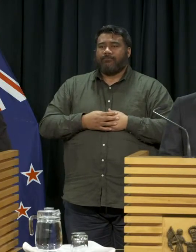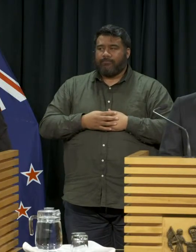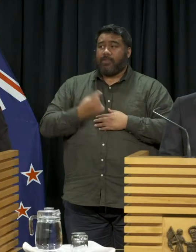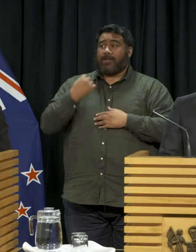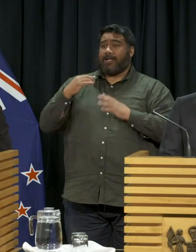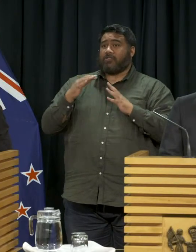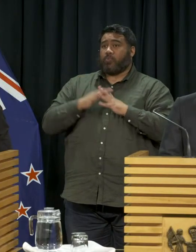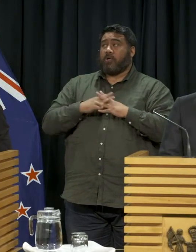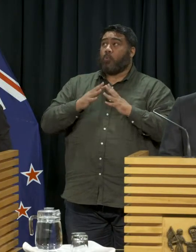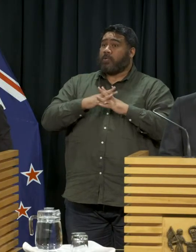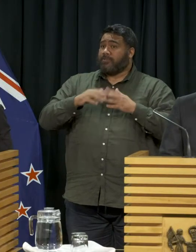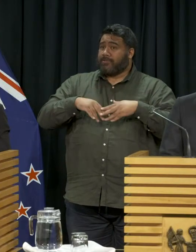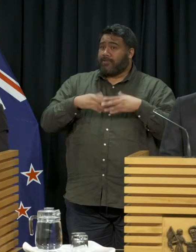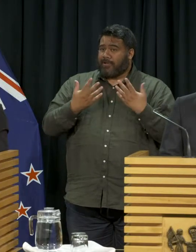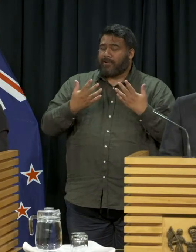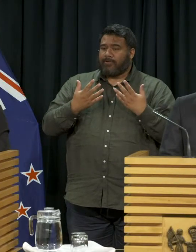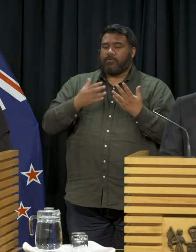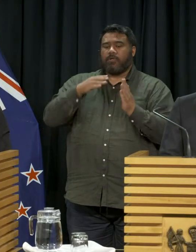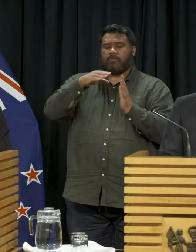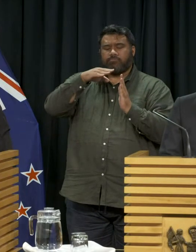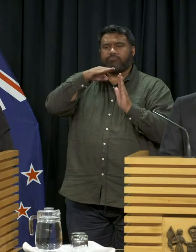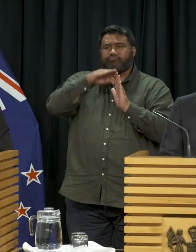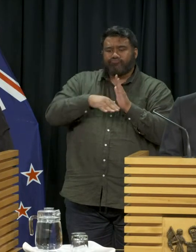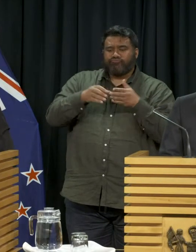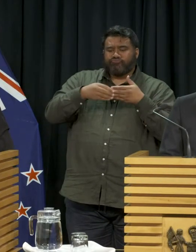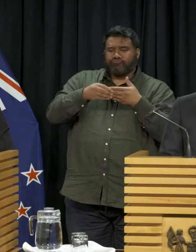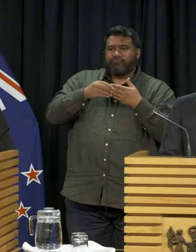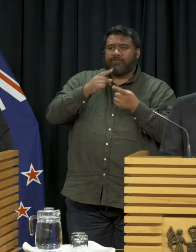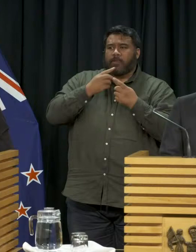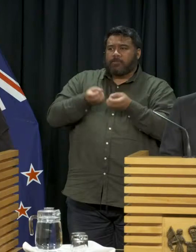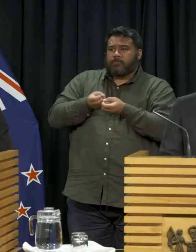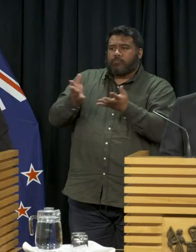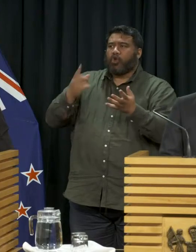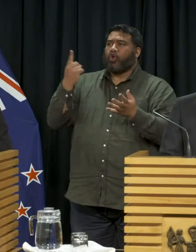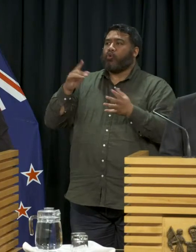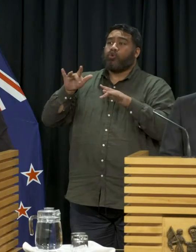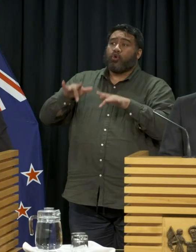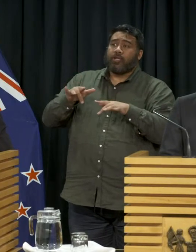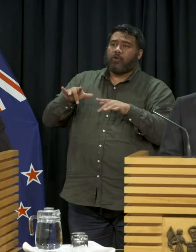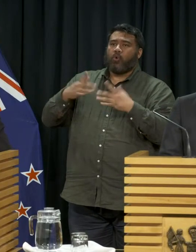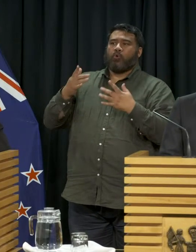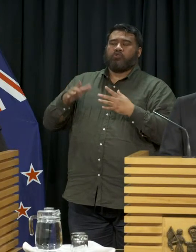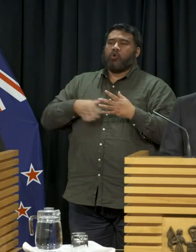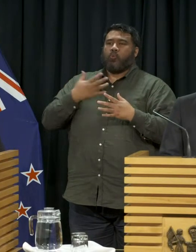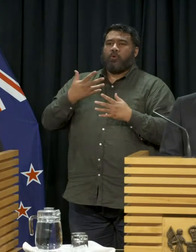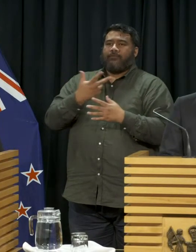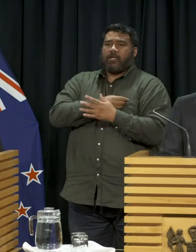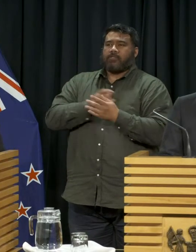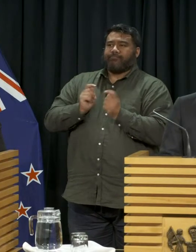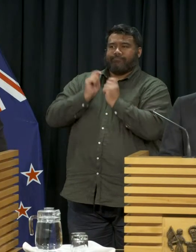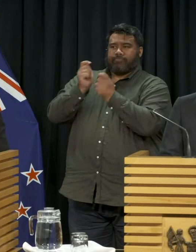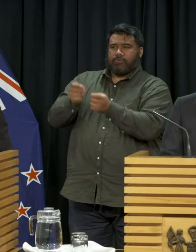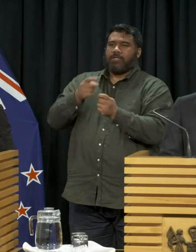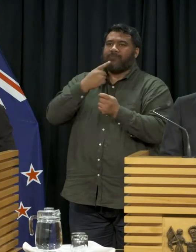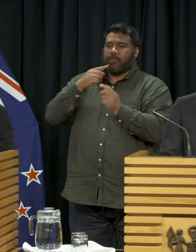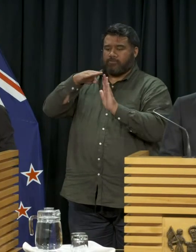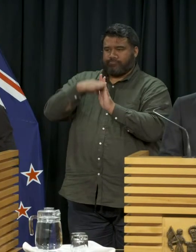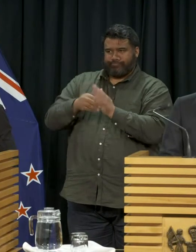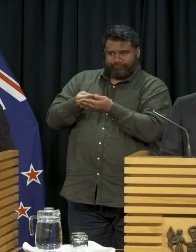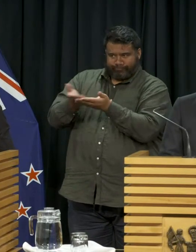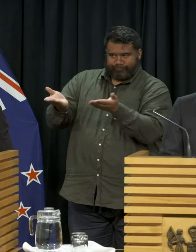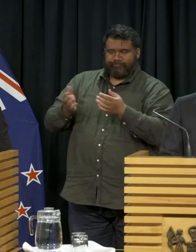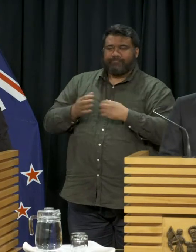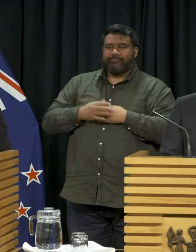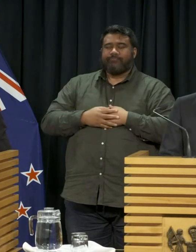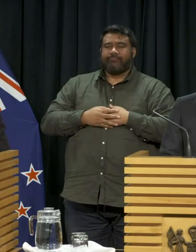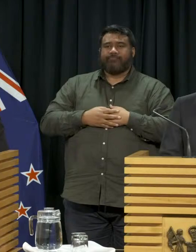and next steps for workers who remained unable or unwilling to be vaccinated. As Brigadier Bliss said at 1 p.m. today, the safety of